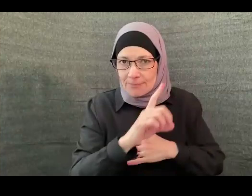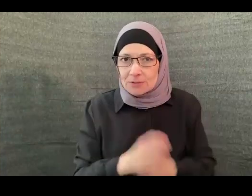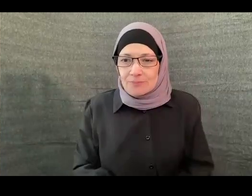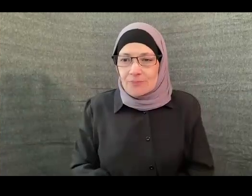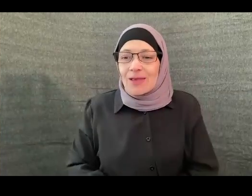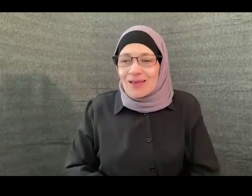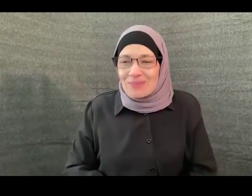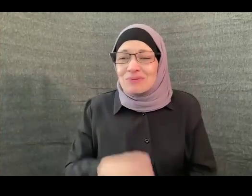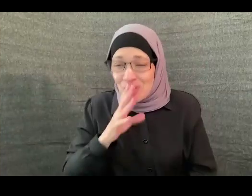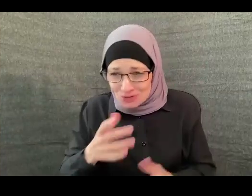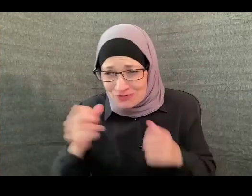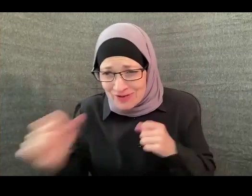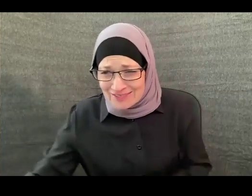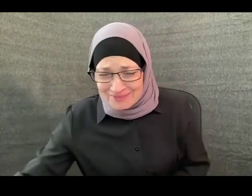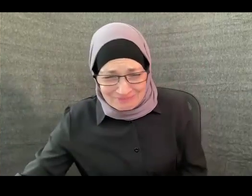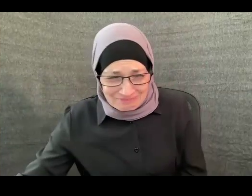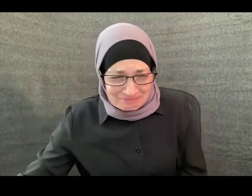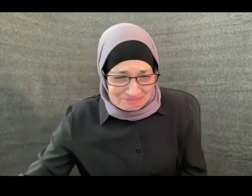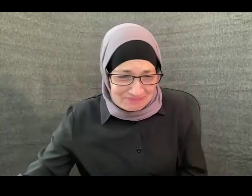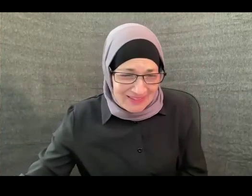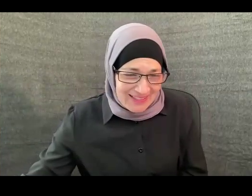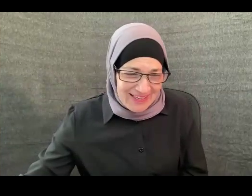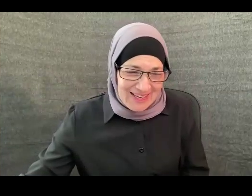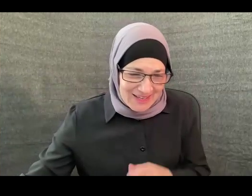Am I talking too fast to you, Sister Mona?